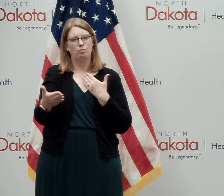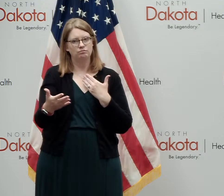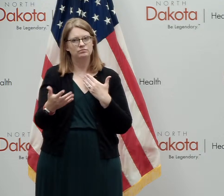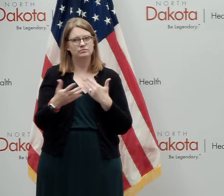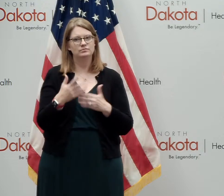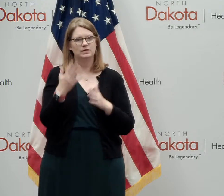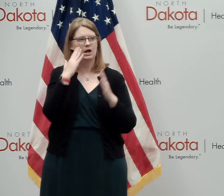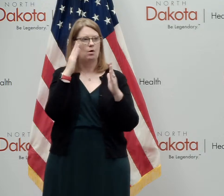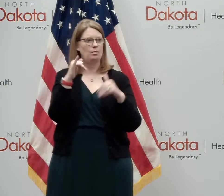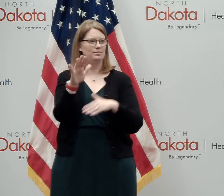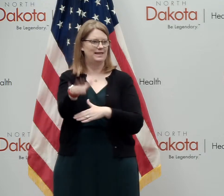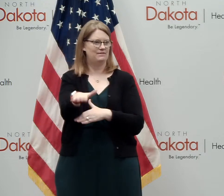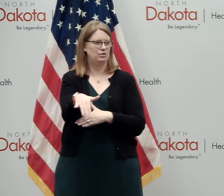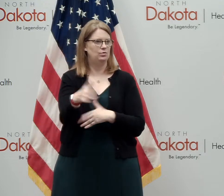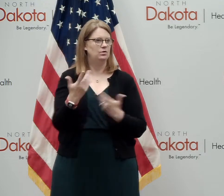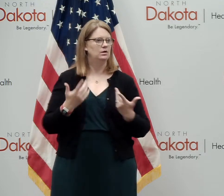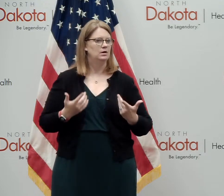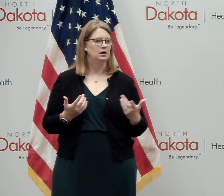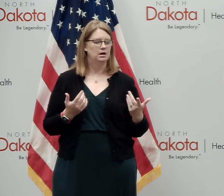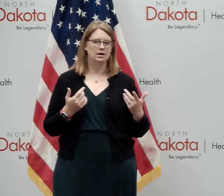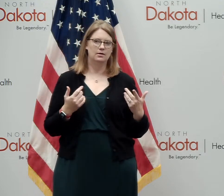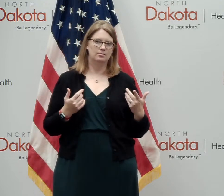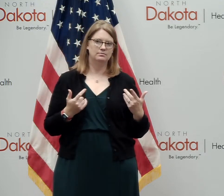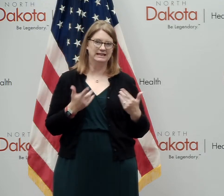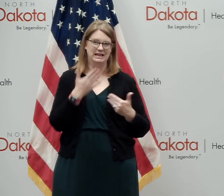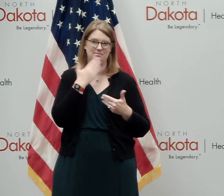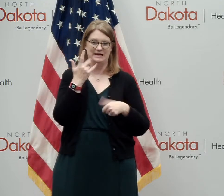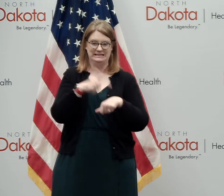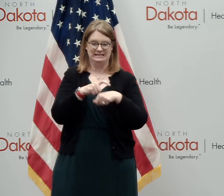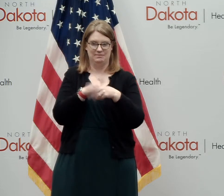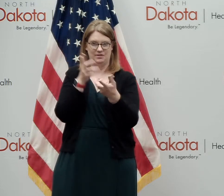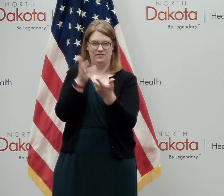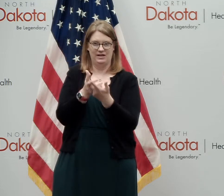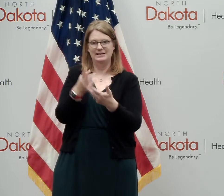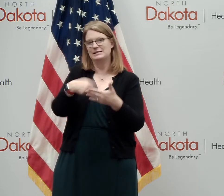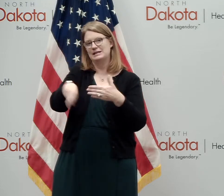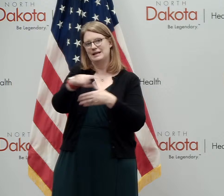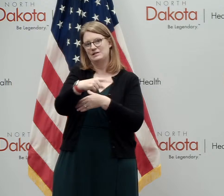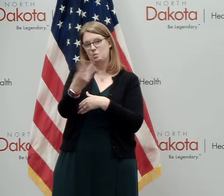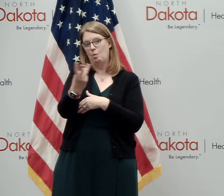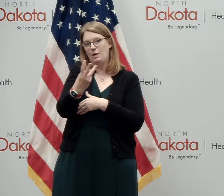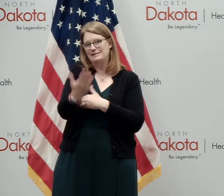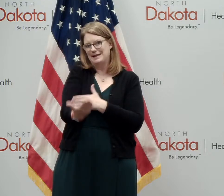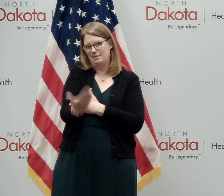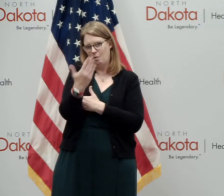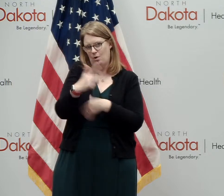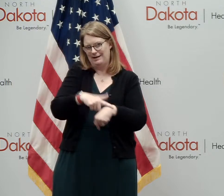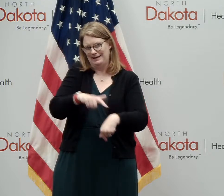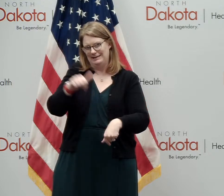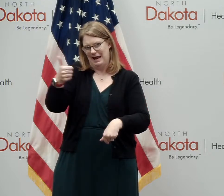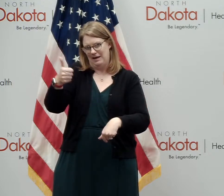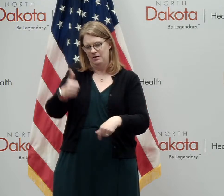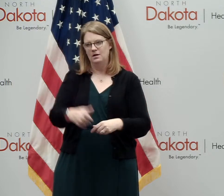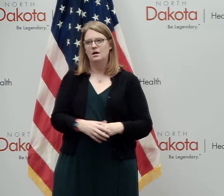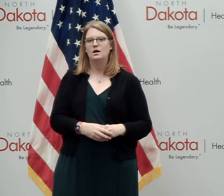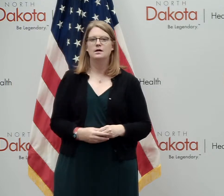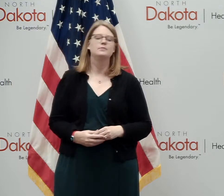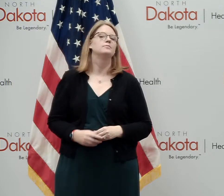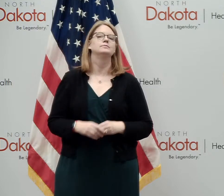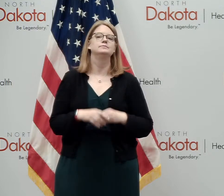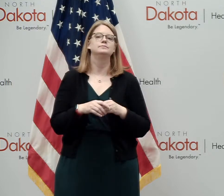to these afternoon slots, but that's the best time we could make it work across a number of different conflicts. So until